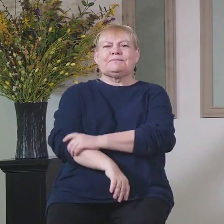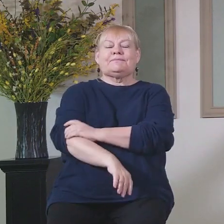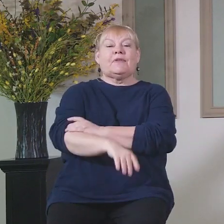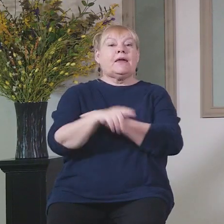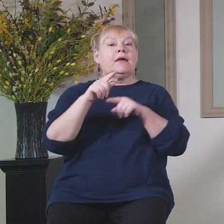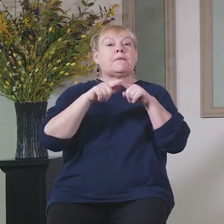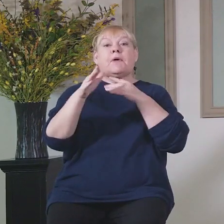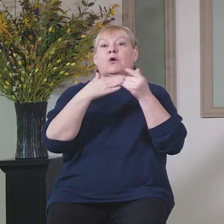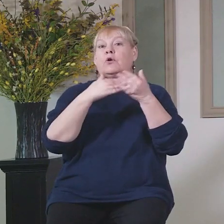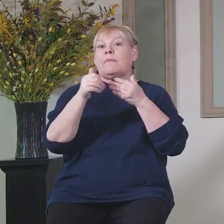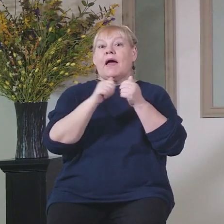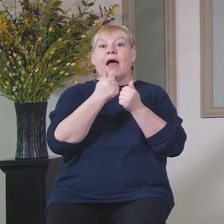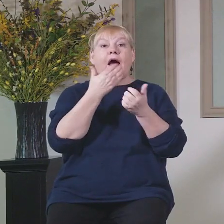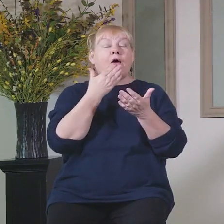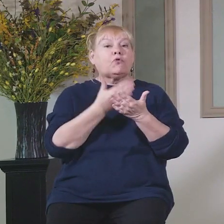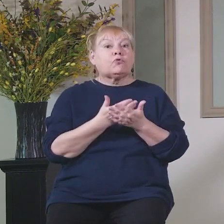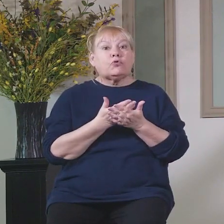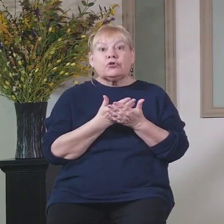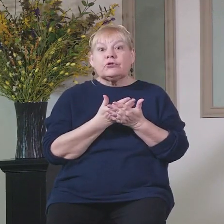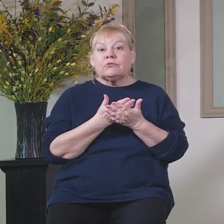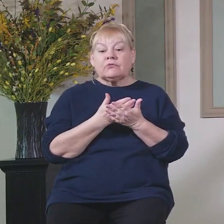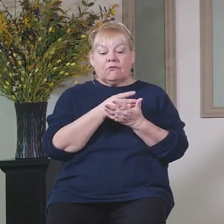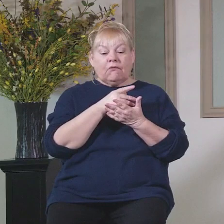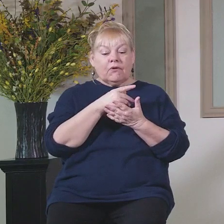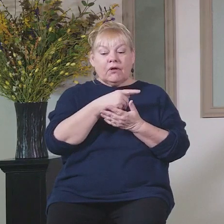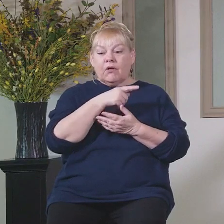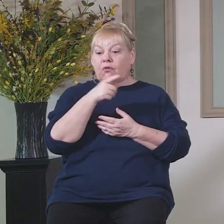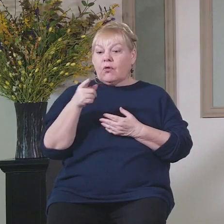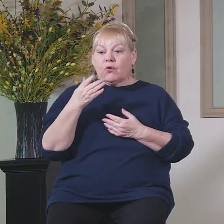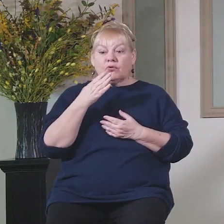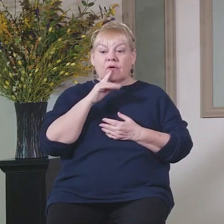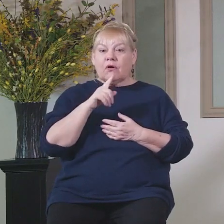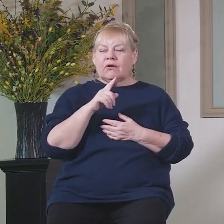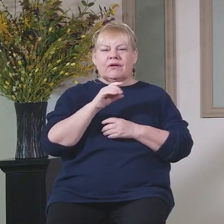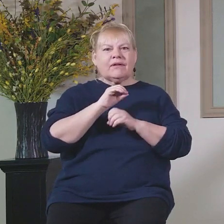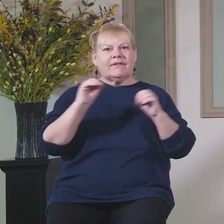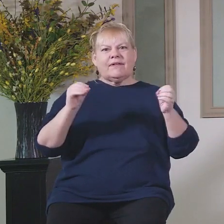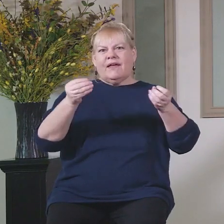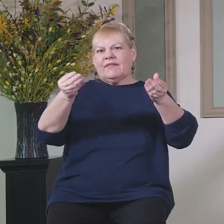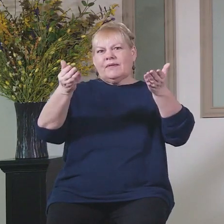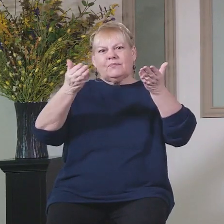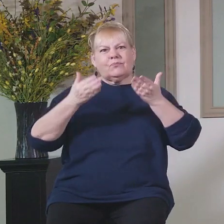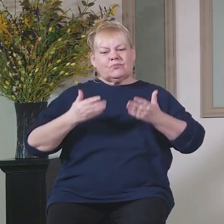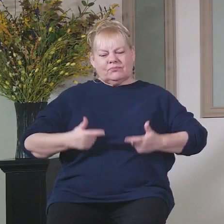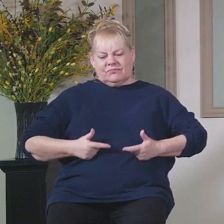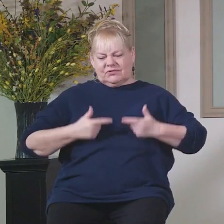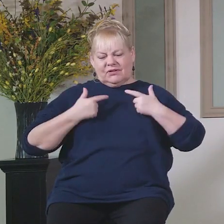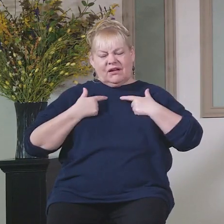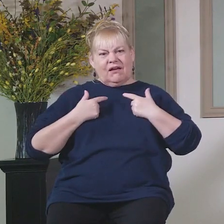But no matter how good they are, church, none of them bring life.